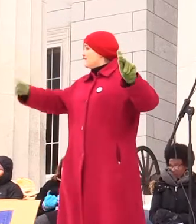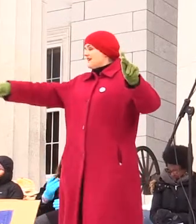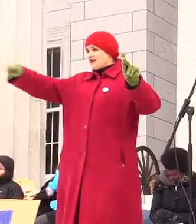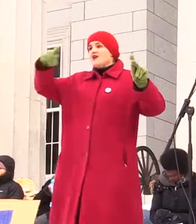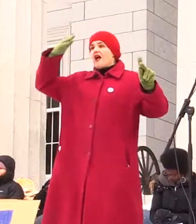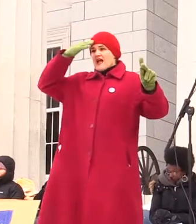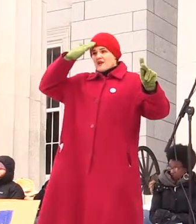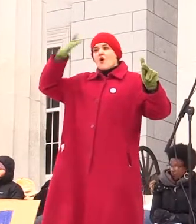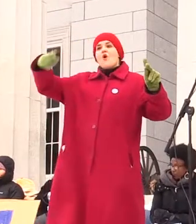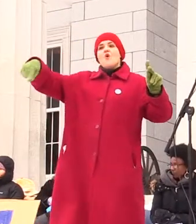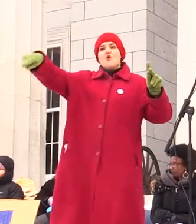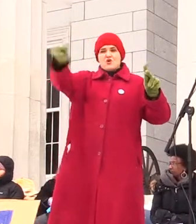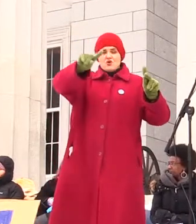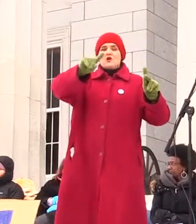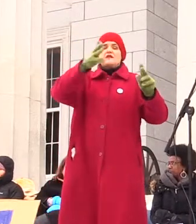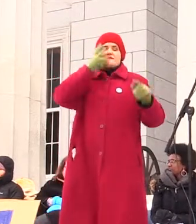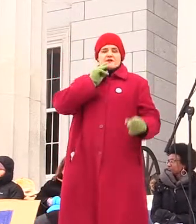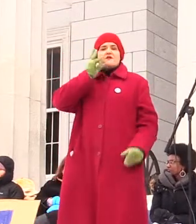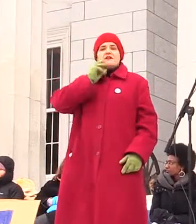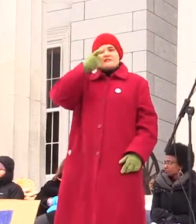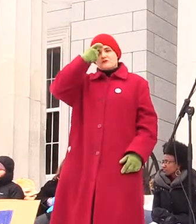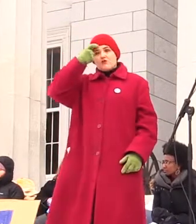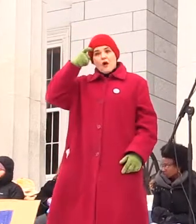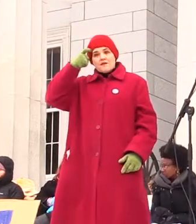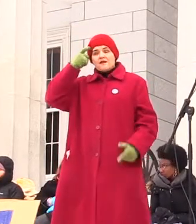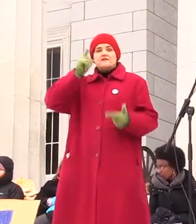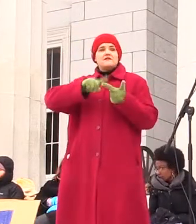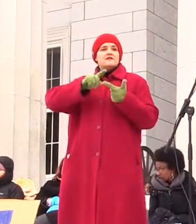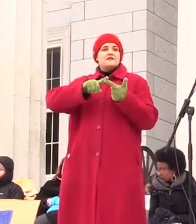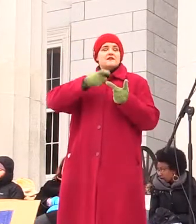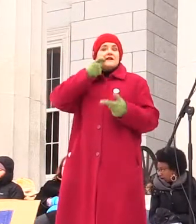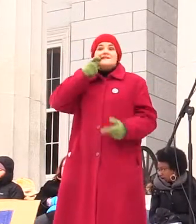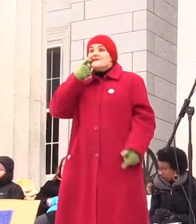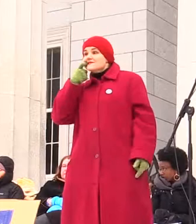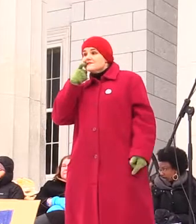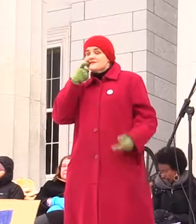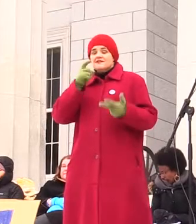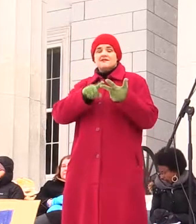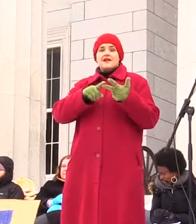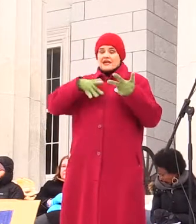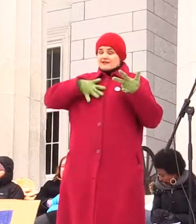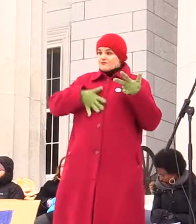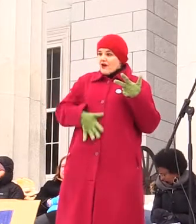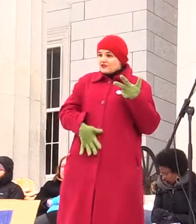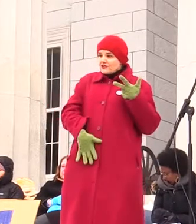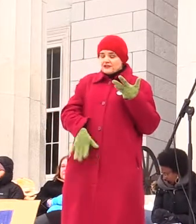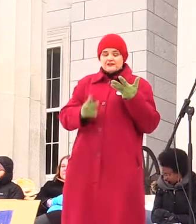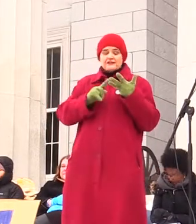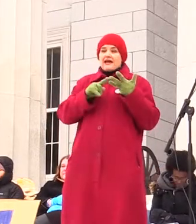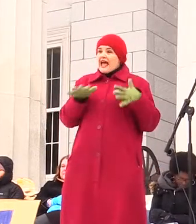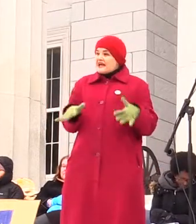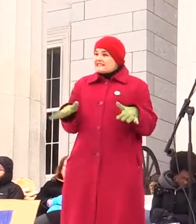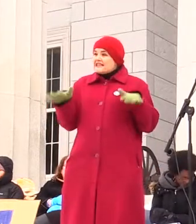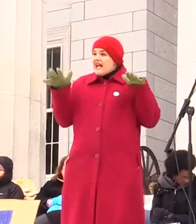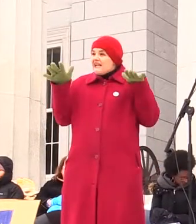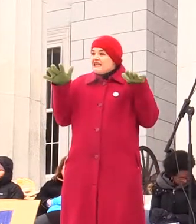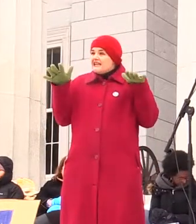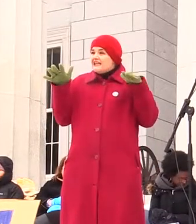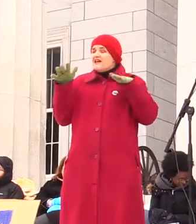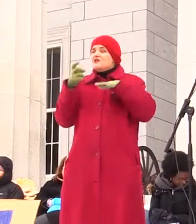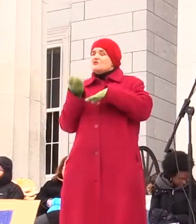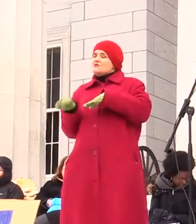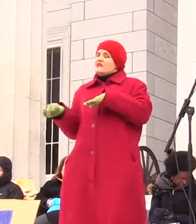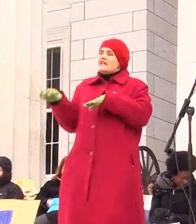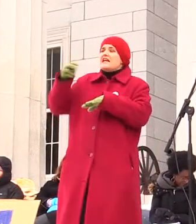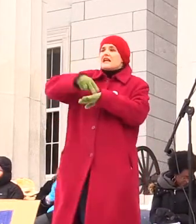the effects of trauma, addiction, depression, or anxiety just to get out of bed and